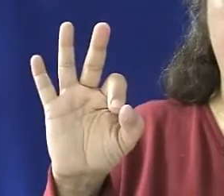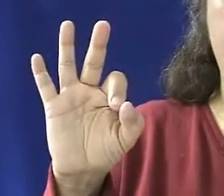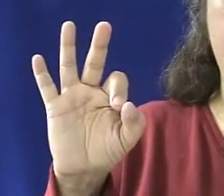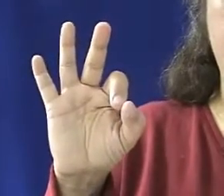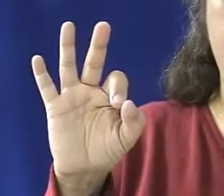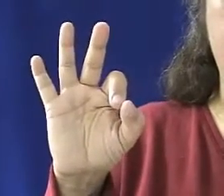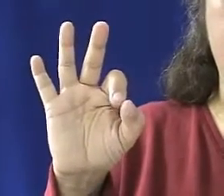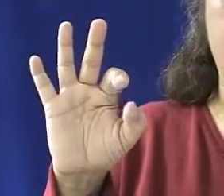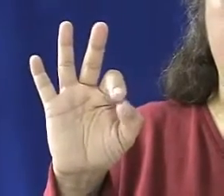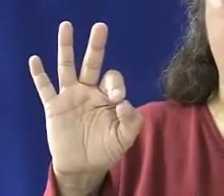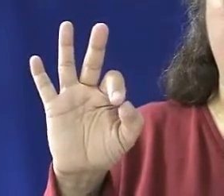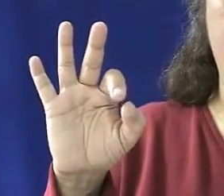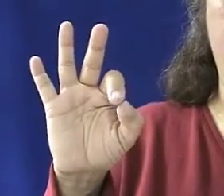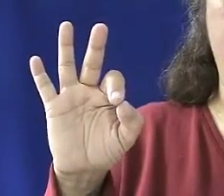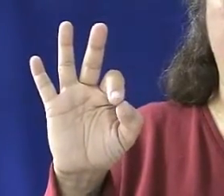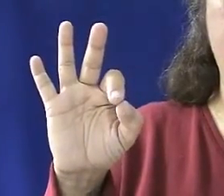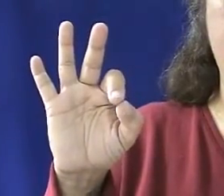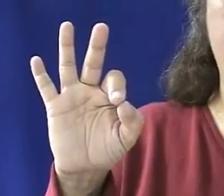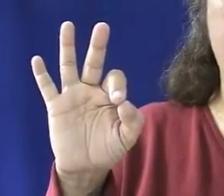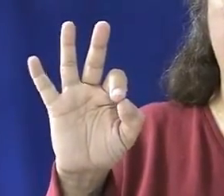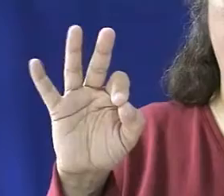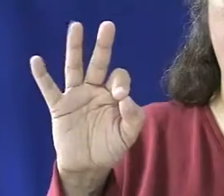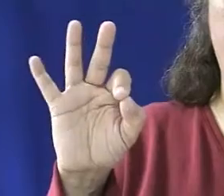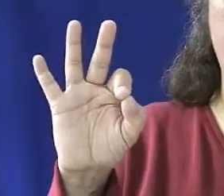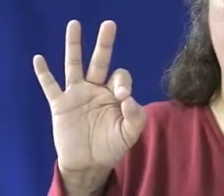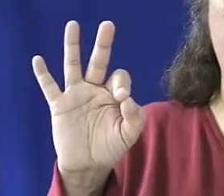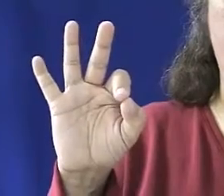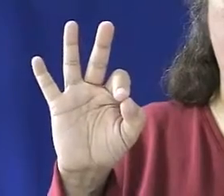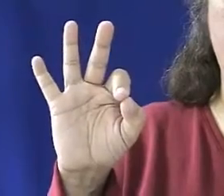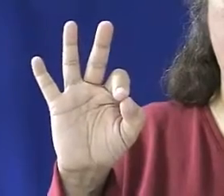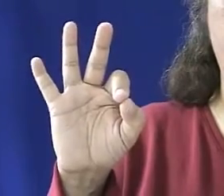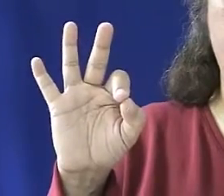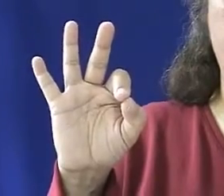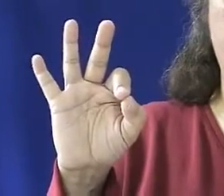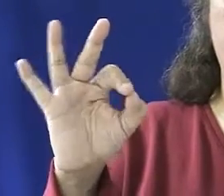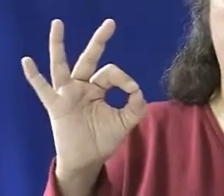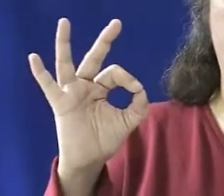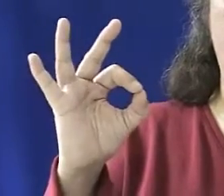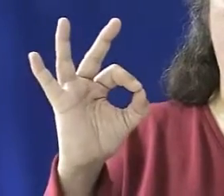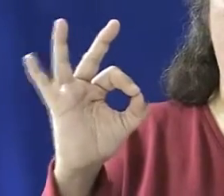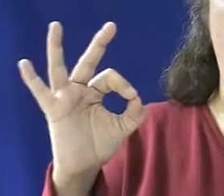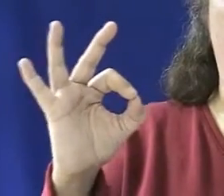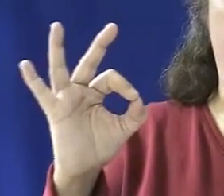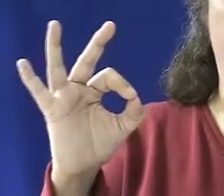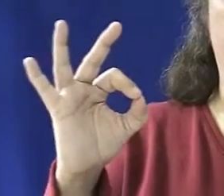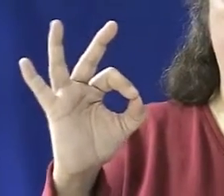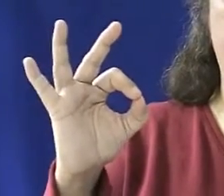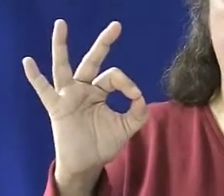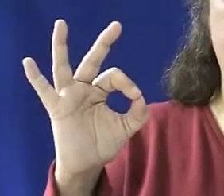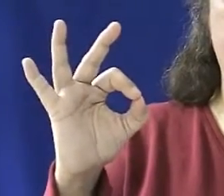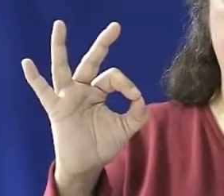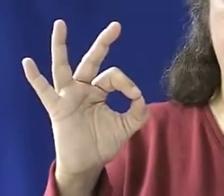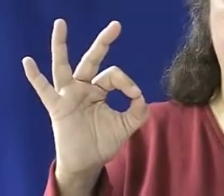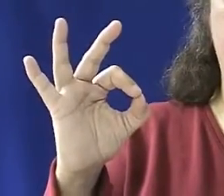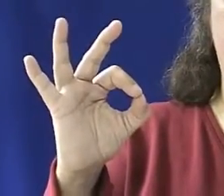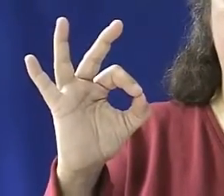F. Index finger and thumb touch. The other fingers are straight up. The American OK.